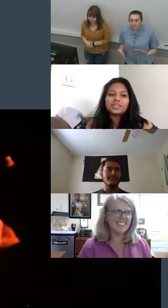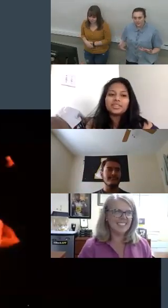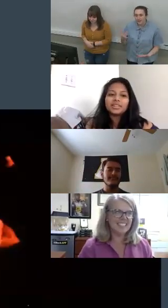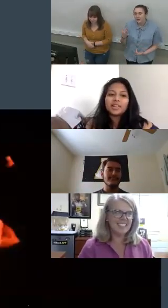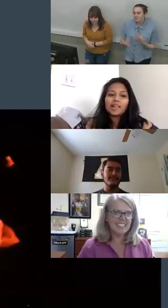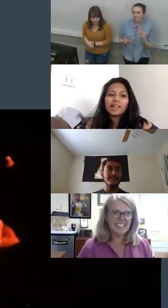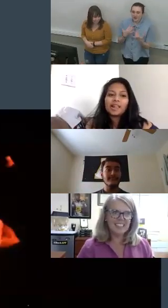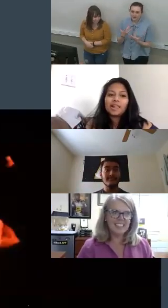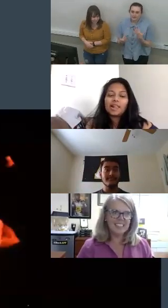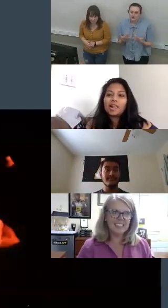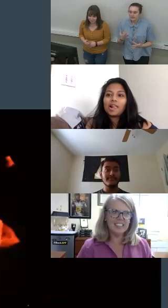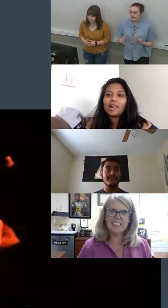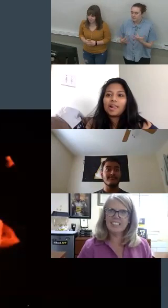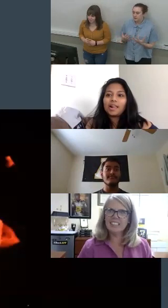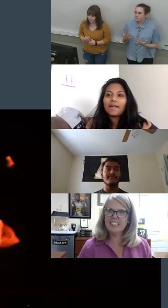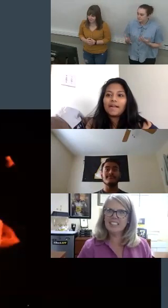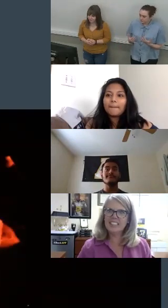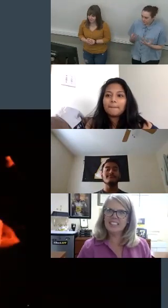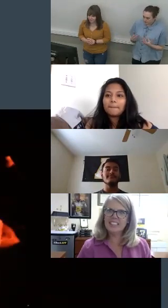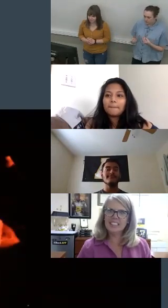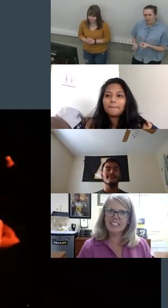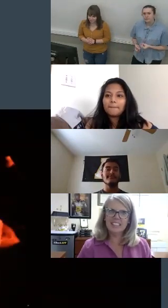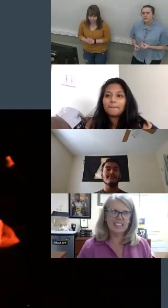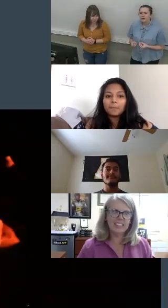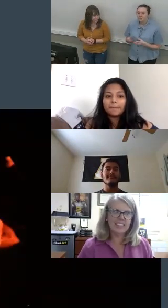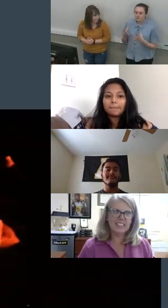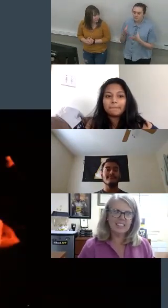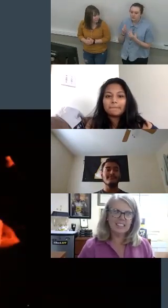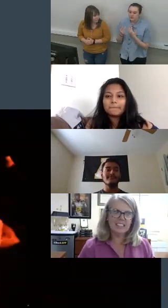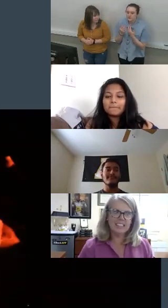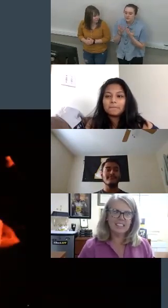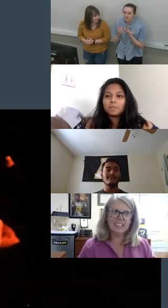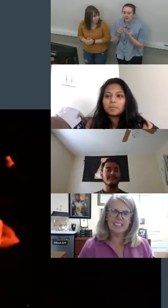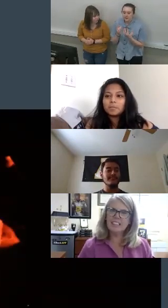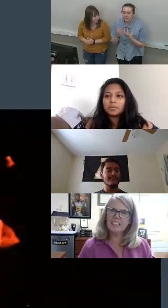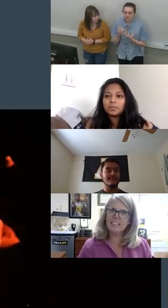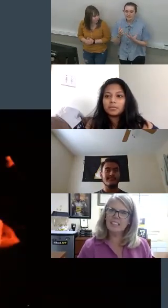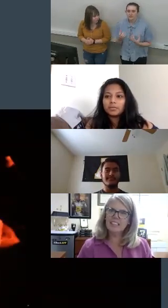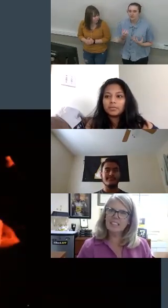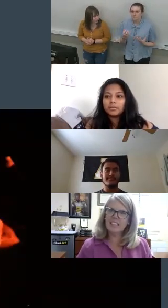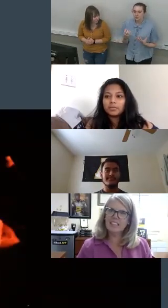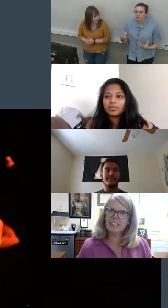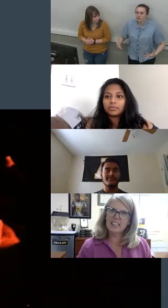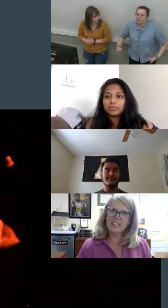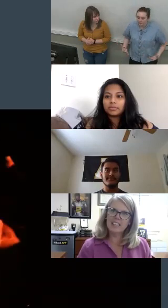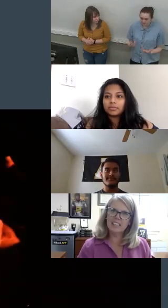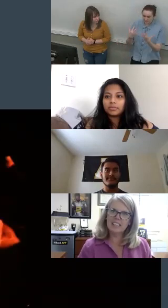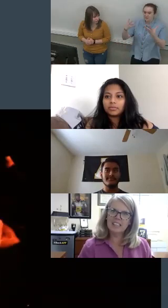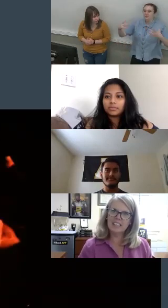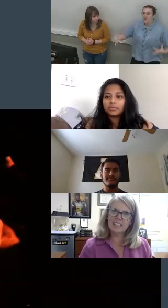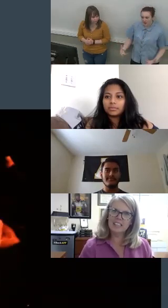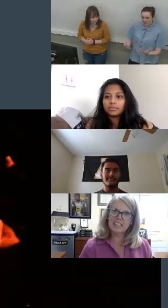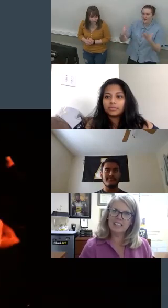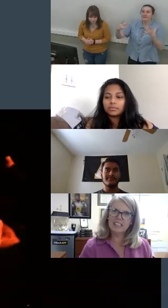Okay, and with that, fire. So if you have a small fire, it's fire, but the Australian wildfires,